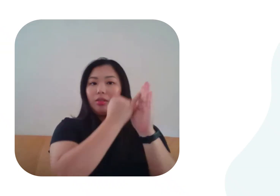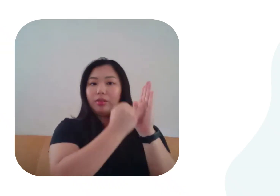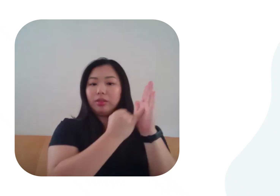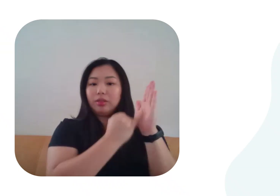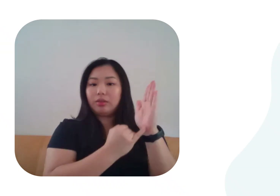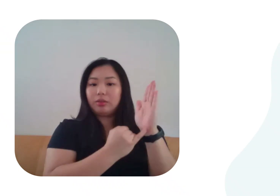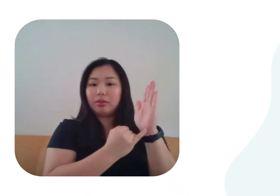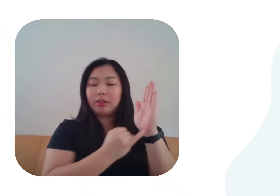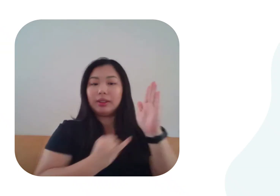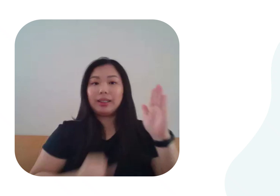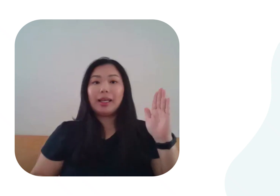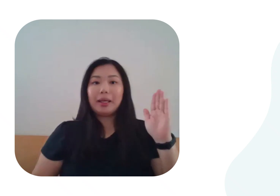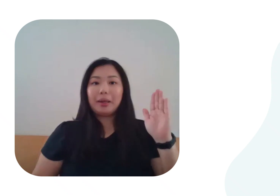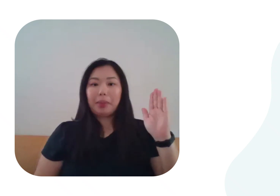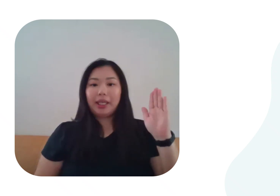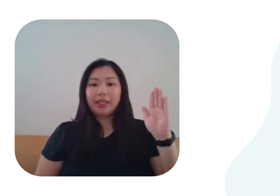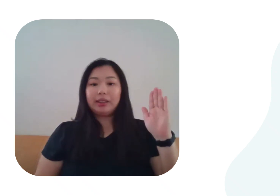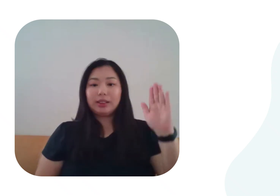Draw.